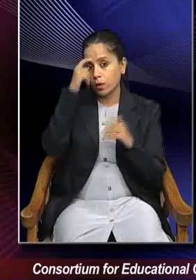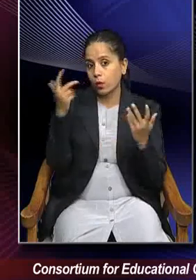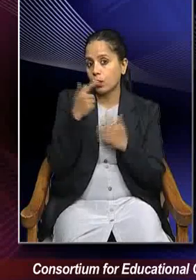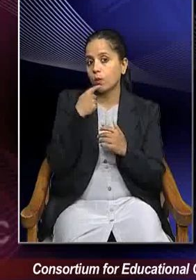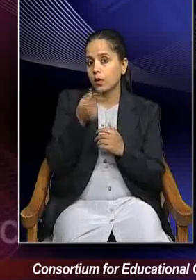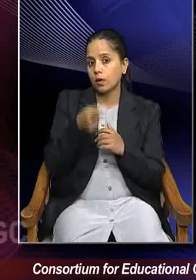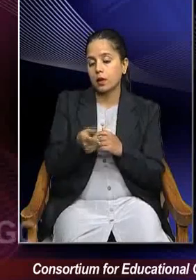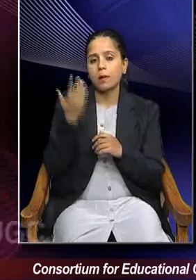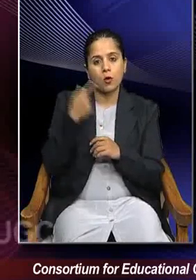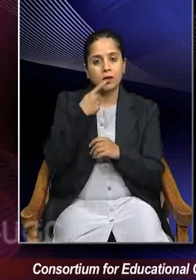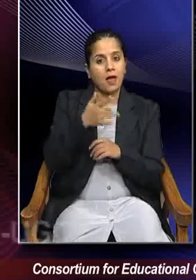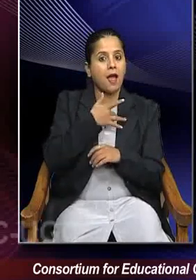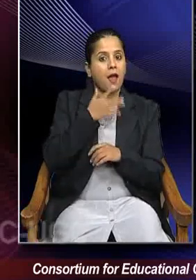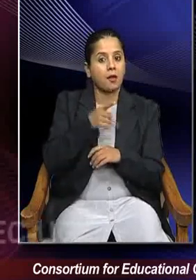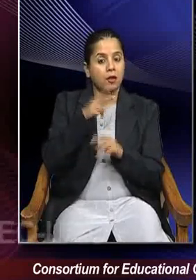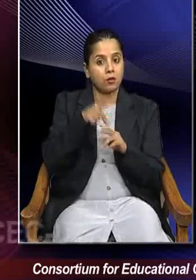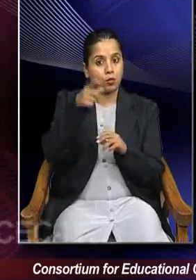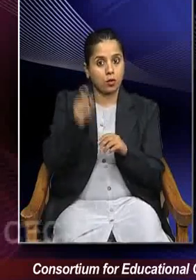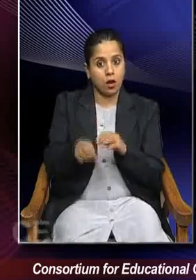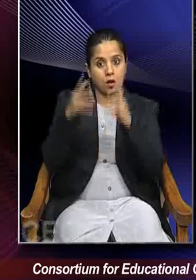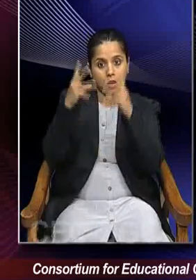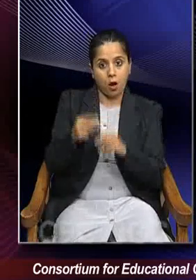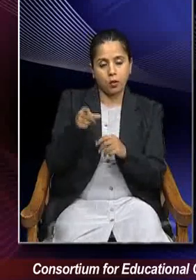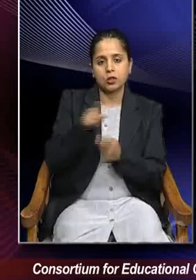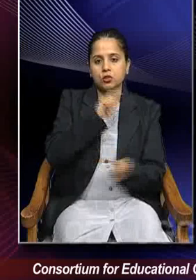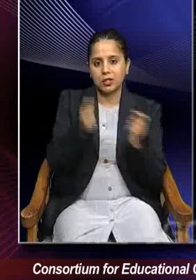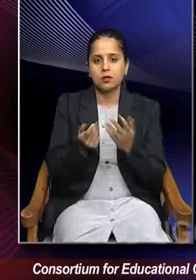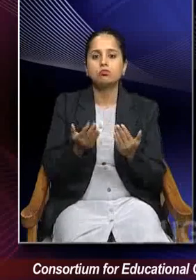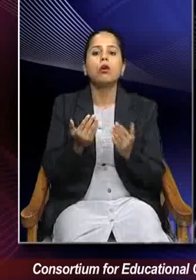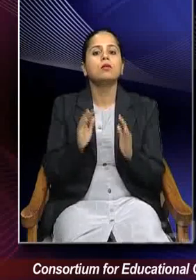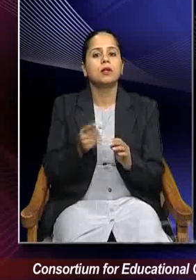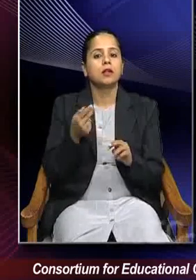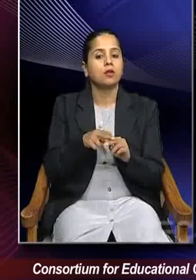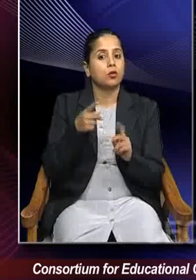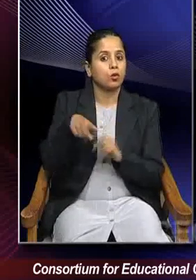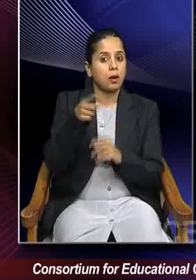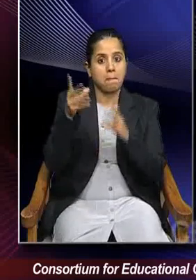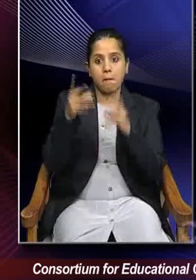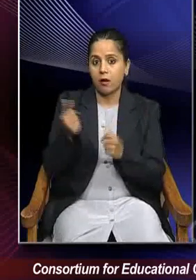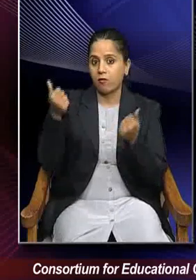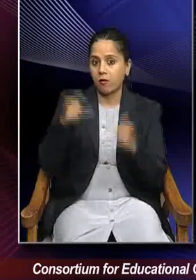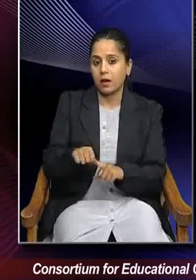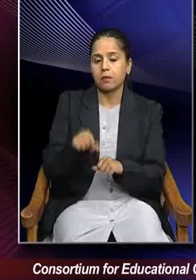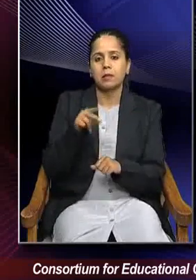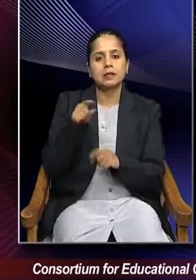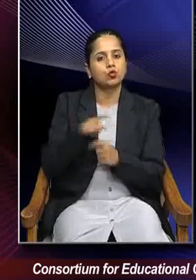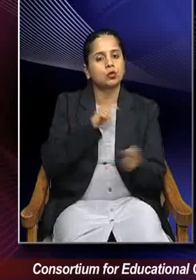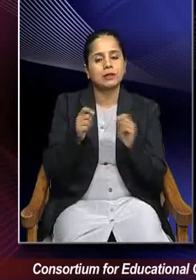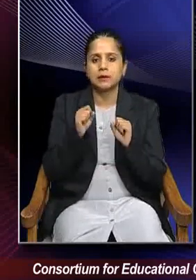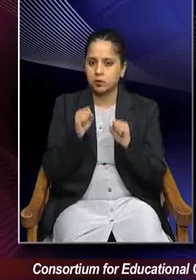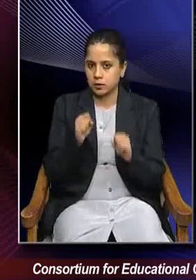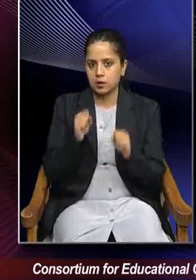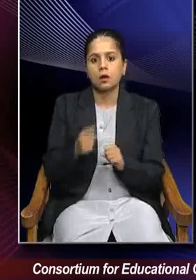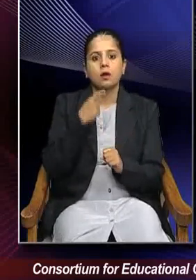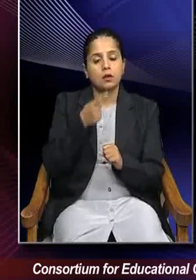there is a saying that if you can measure something, you can change something. If you cannot measure something, it's very difficult to change.